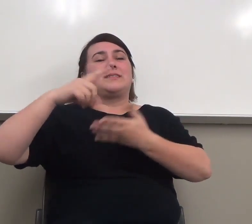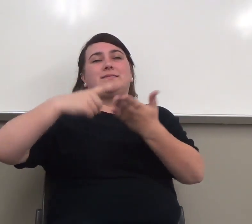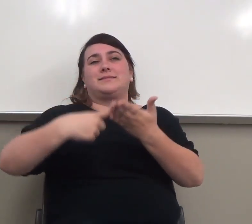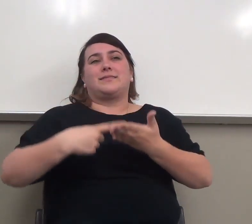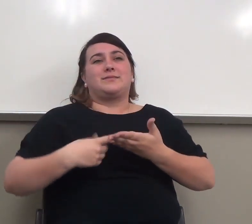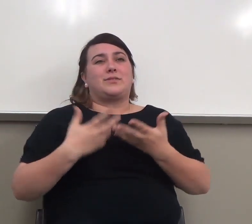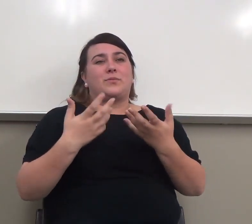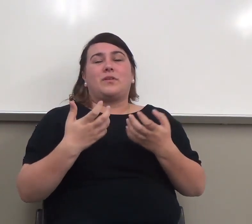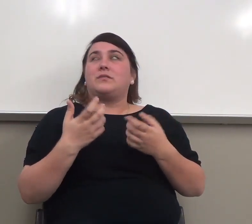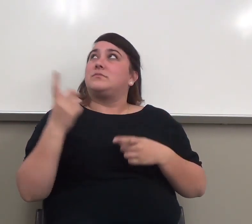with you about the